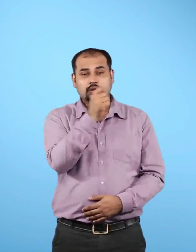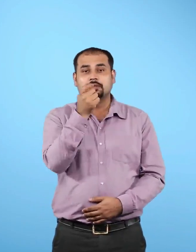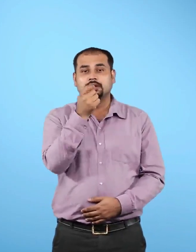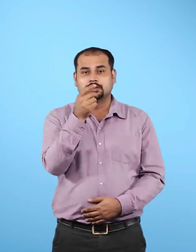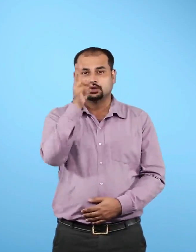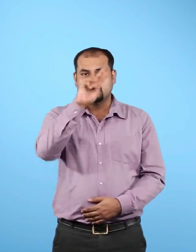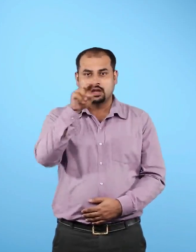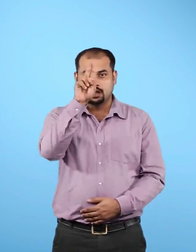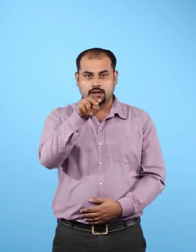Dollar